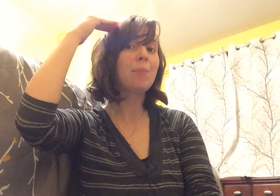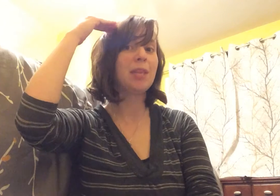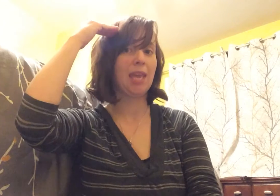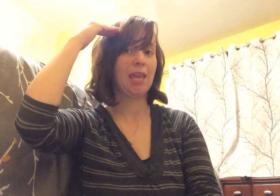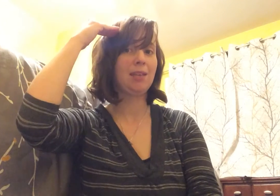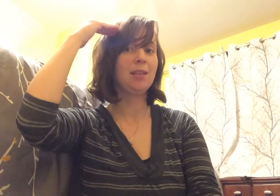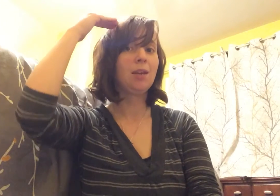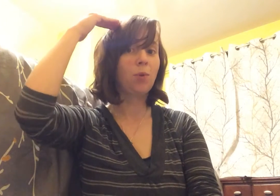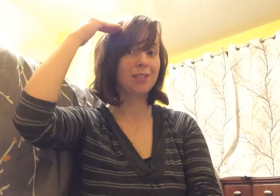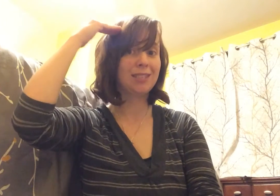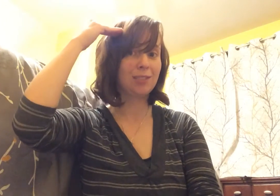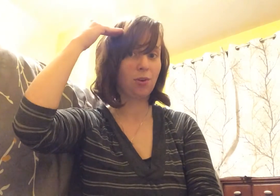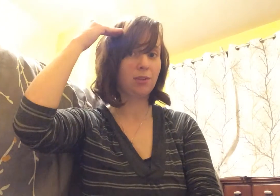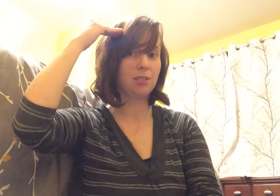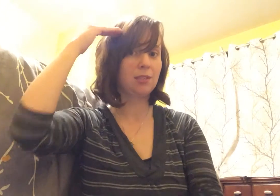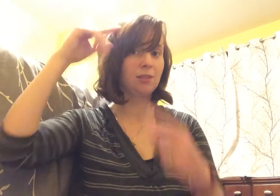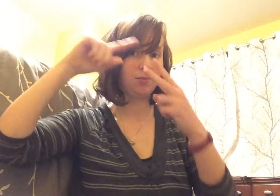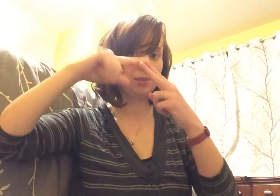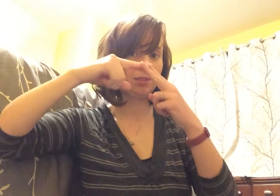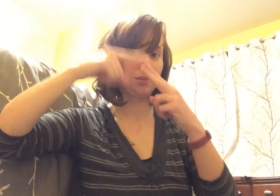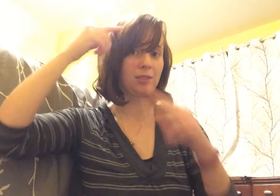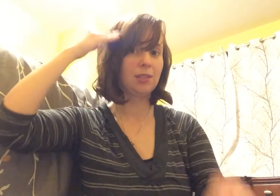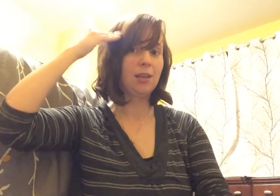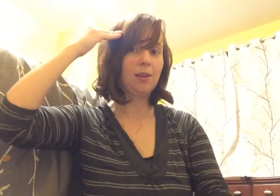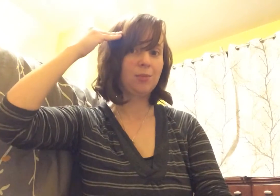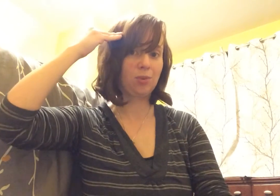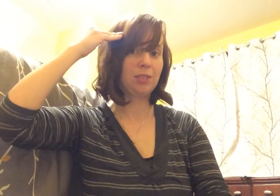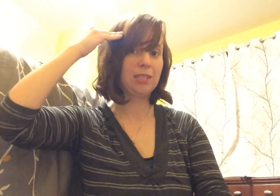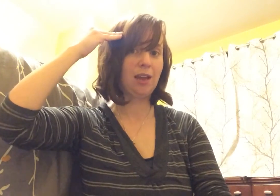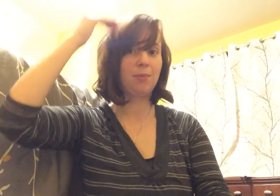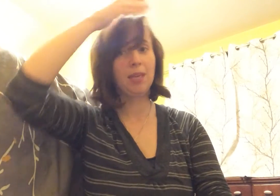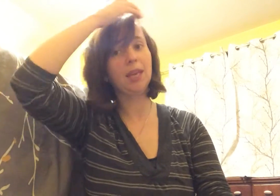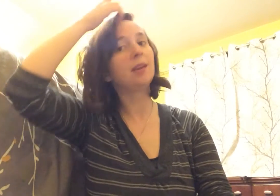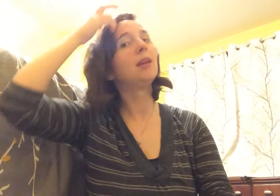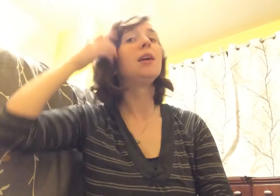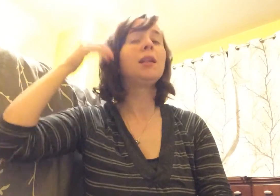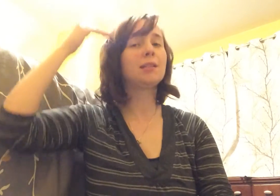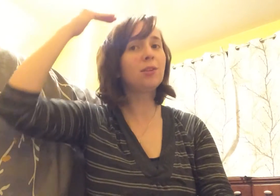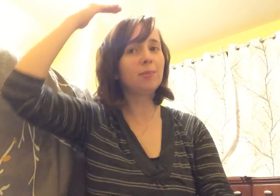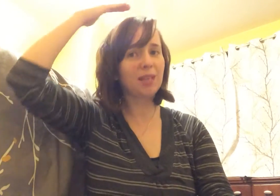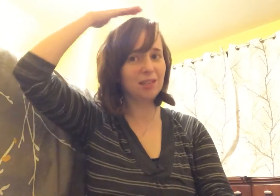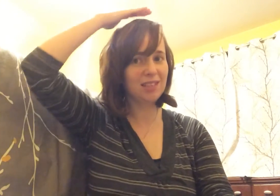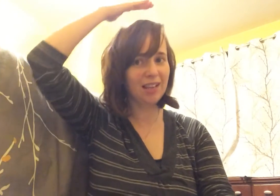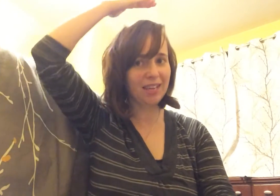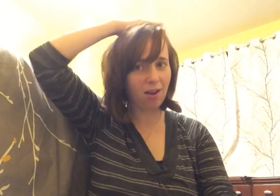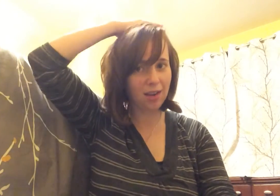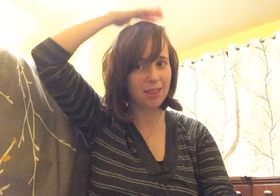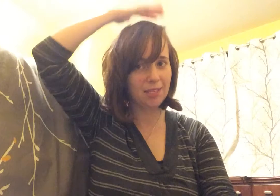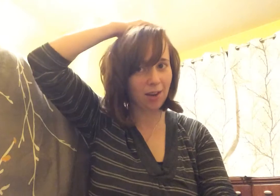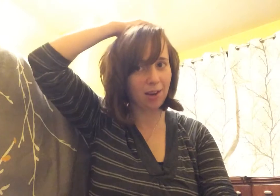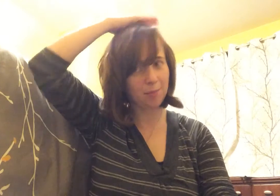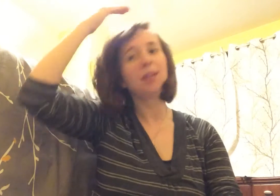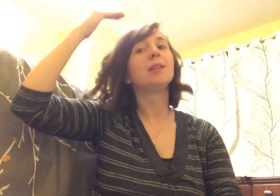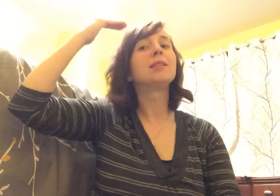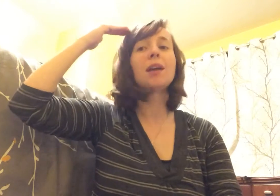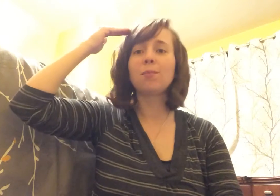of the head where it starts. Towards the top of the head. And it's not like on the top, it's kind of